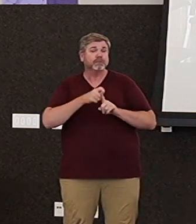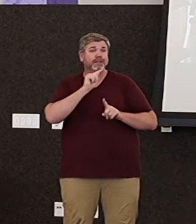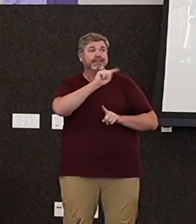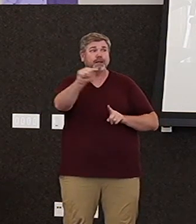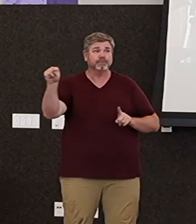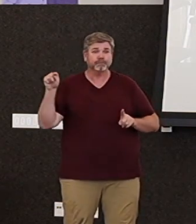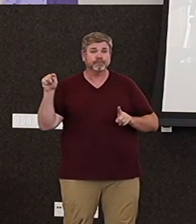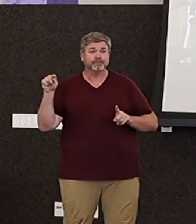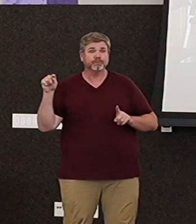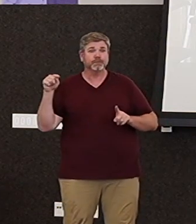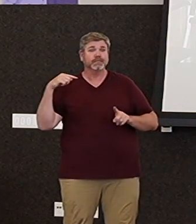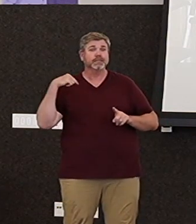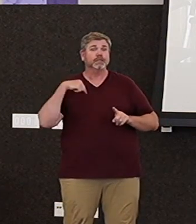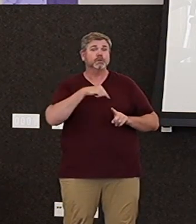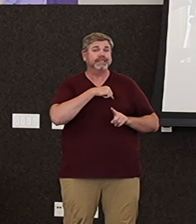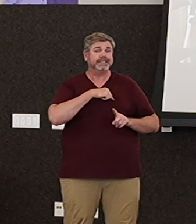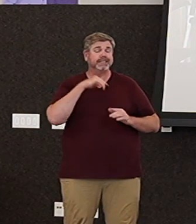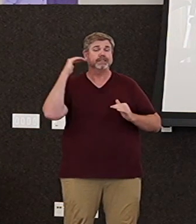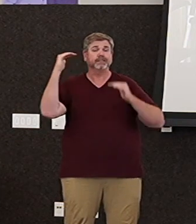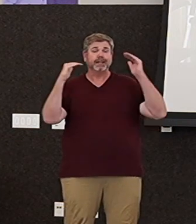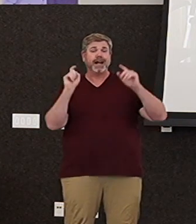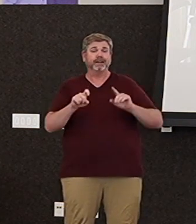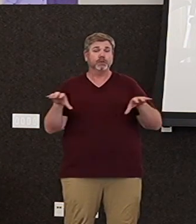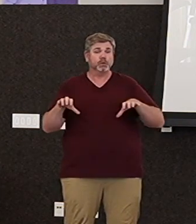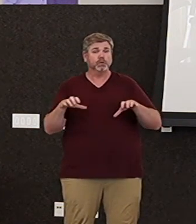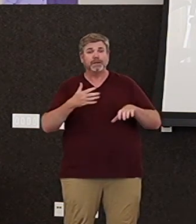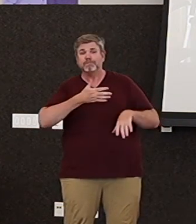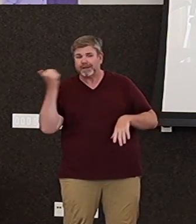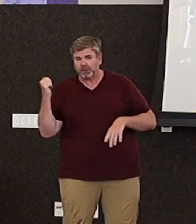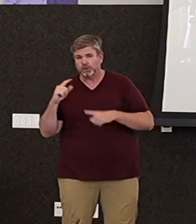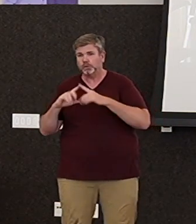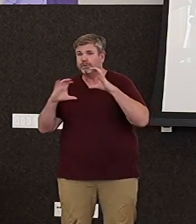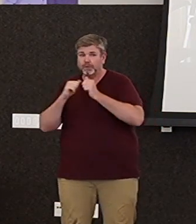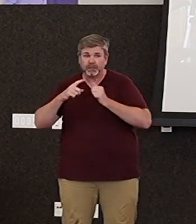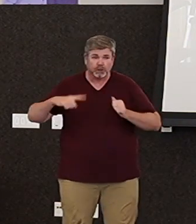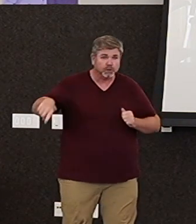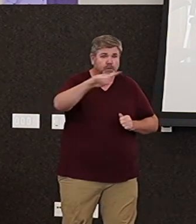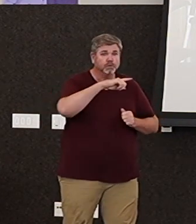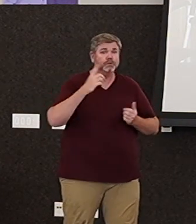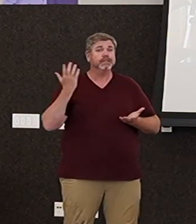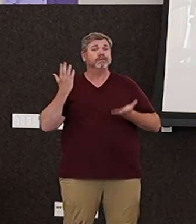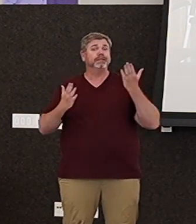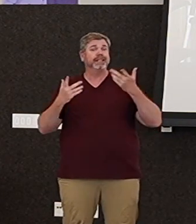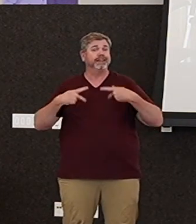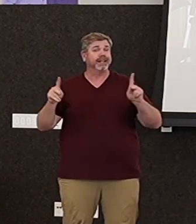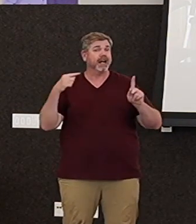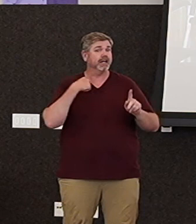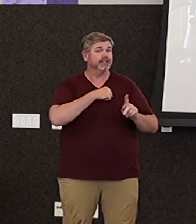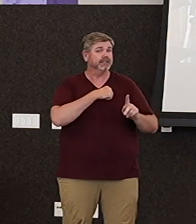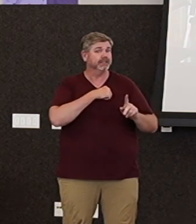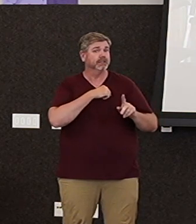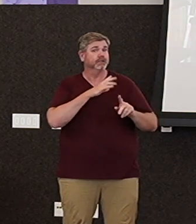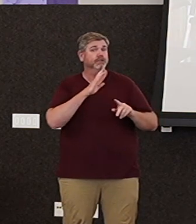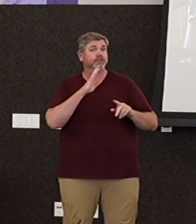need to do to communicate more effectively with them? So if you could let us maybe talk to them and give us feedback, I'd love to get your card, and we'll make